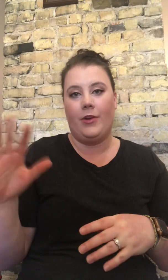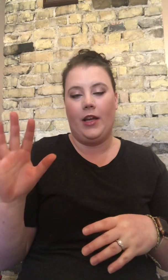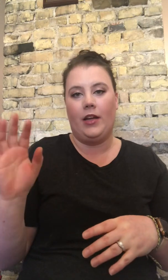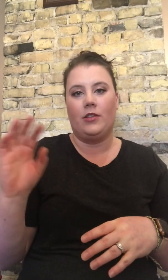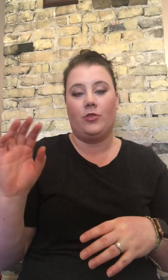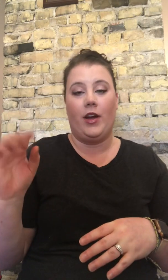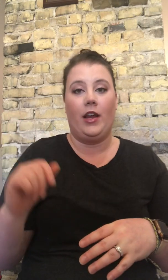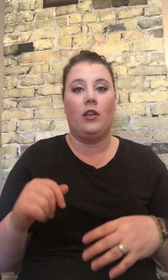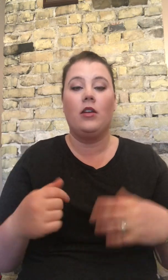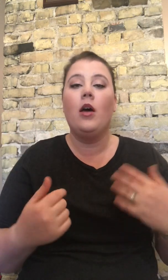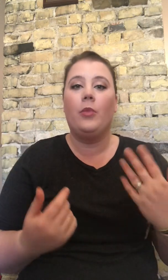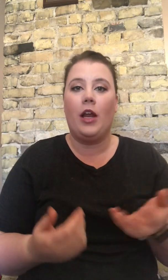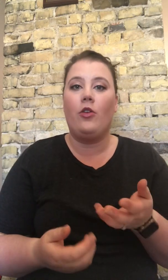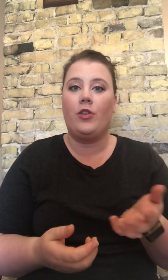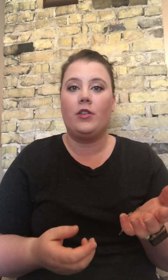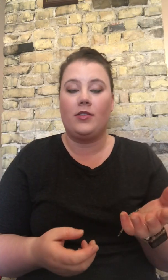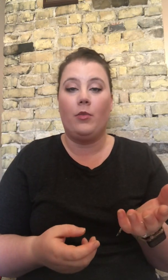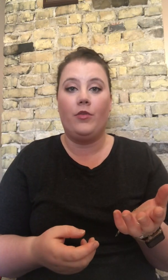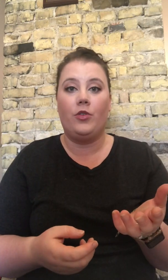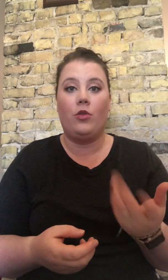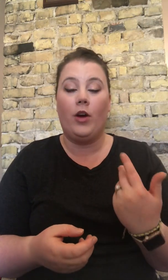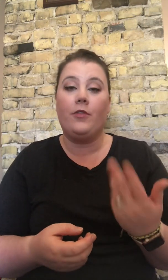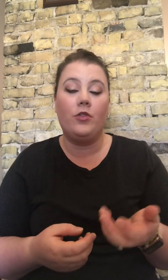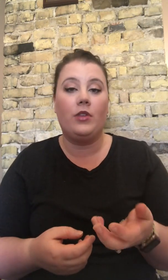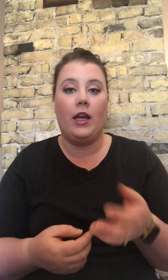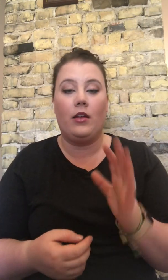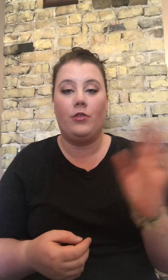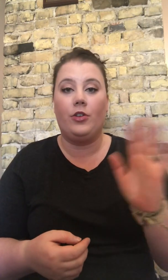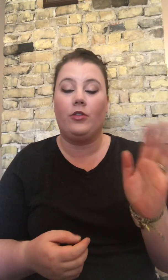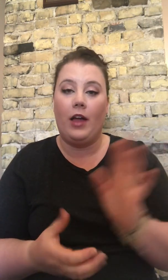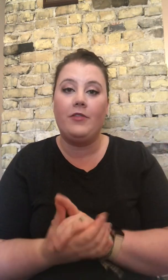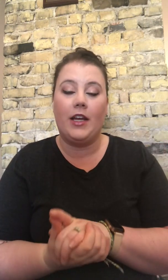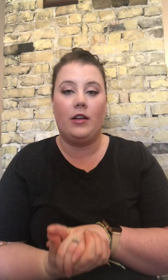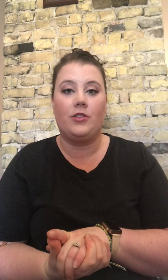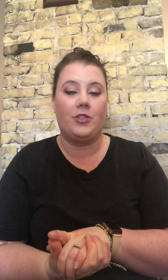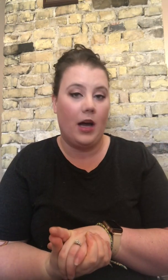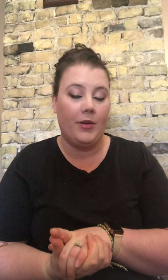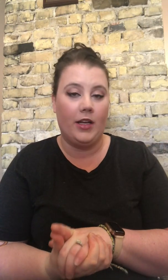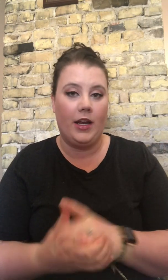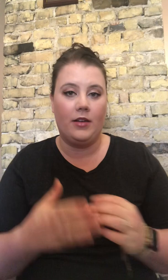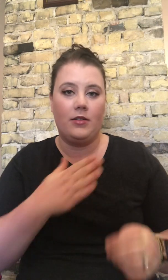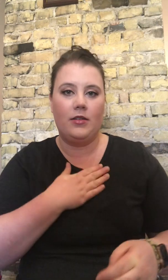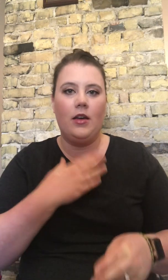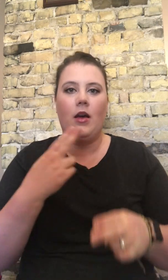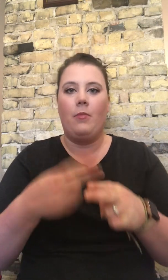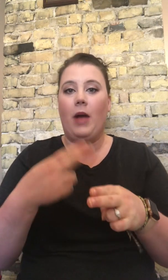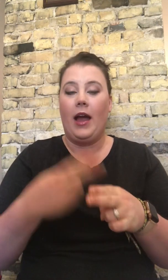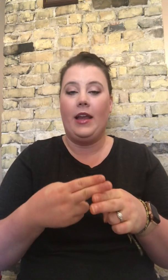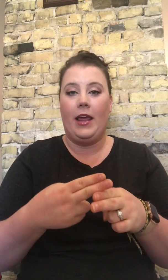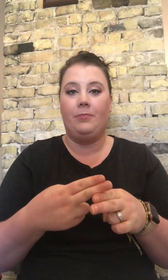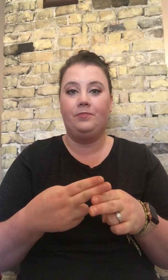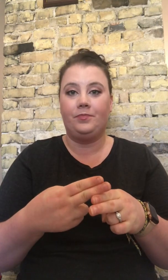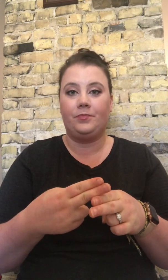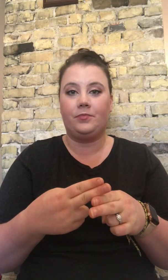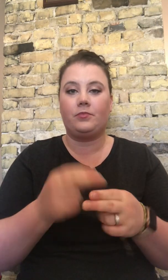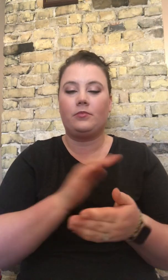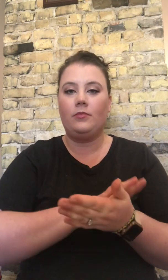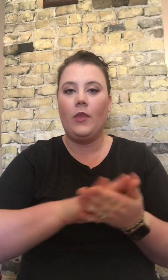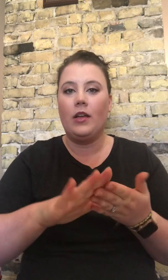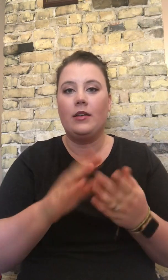hand is their right hand, but I know there are some of you, quite a few, that your left hand is your dominant hand. My name,